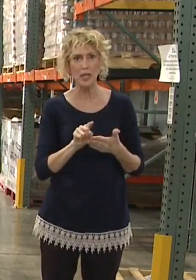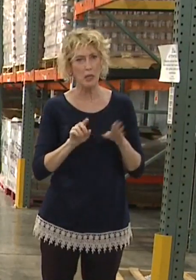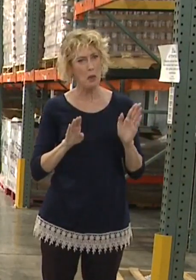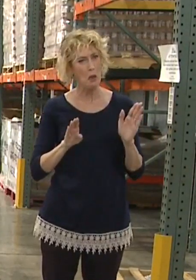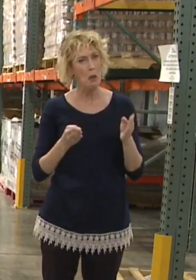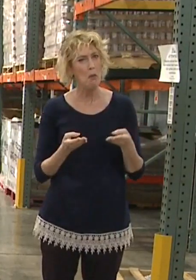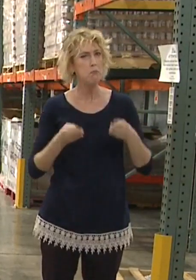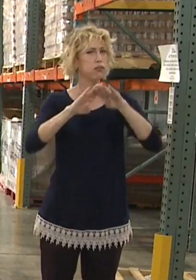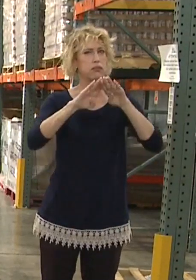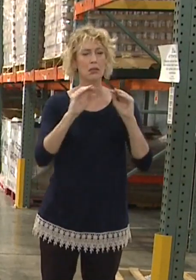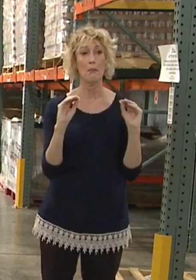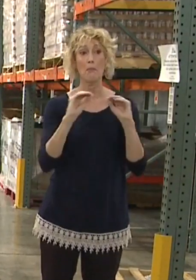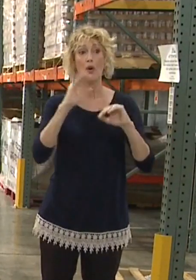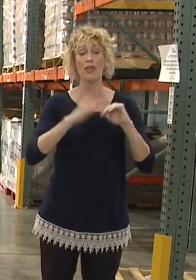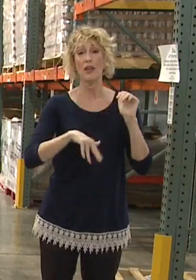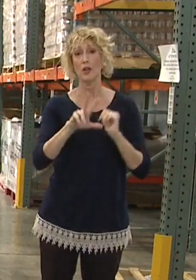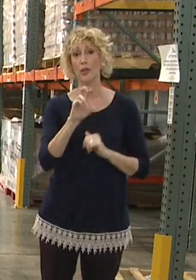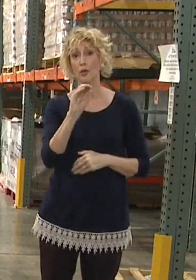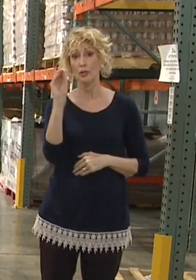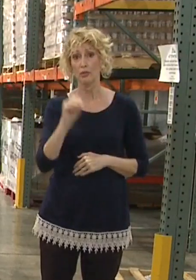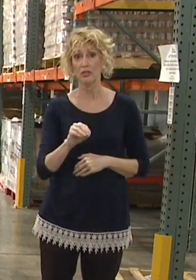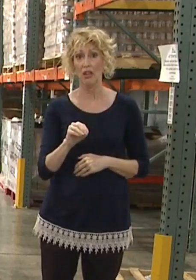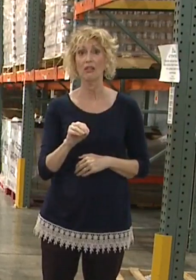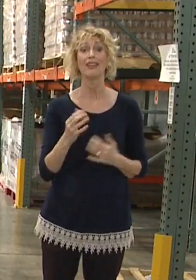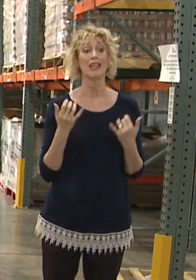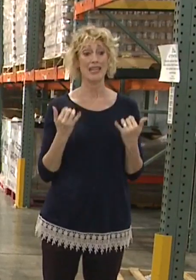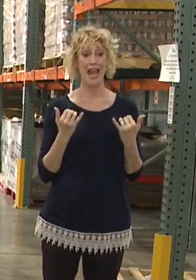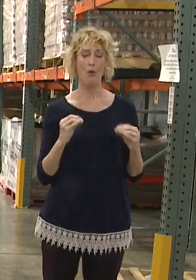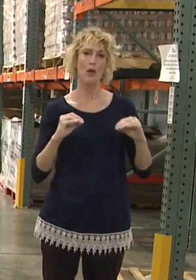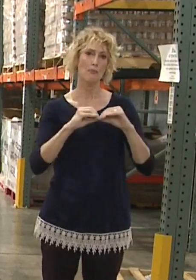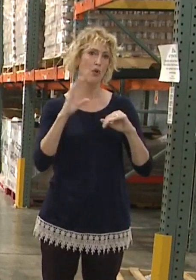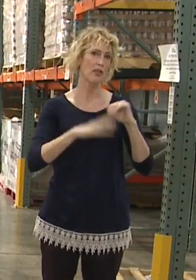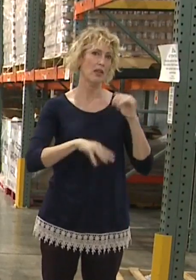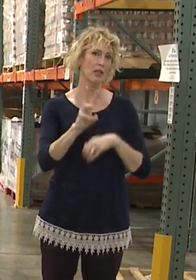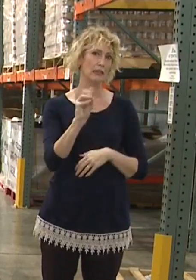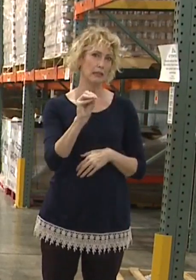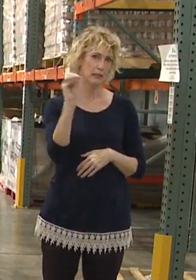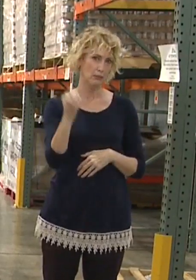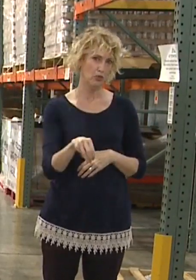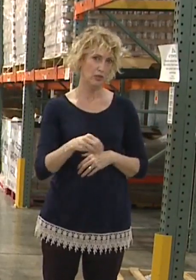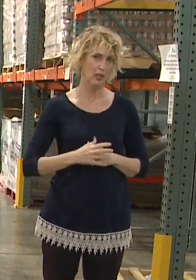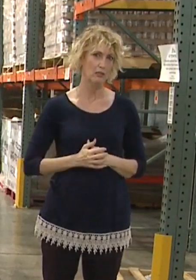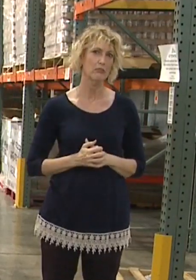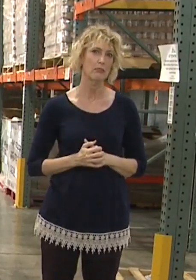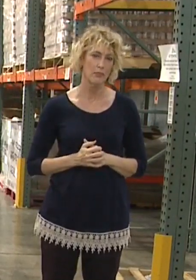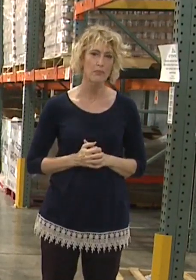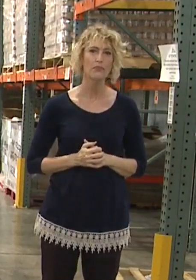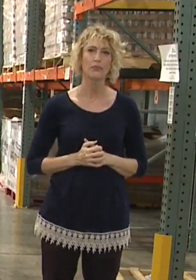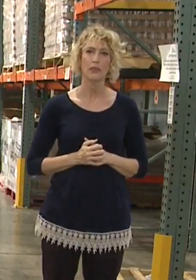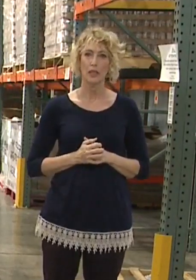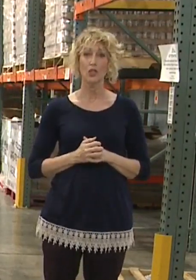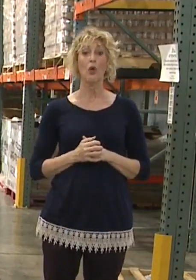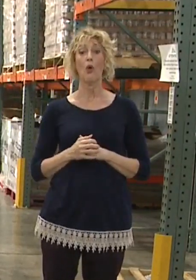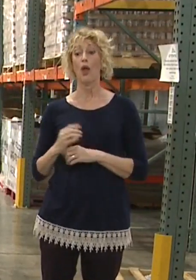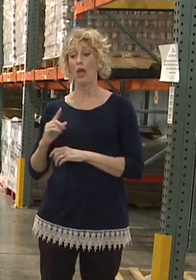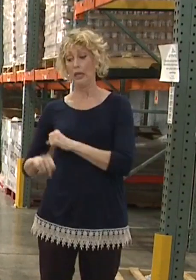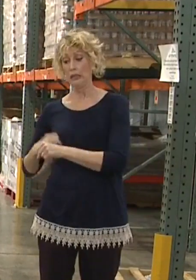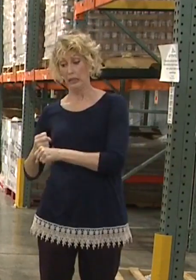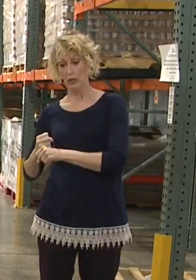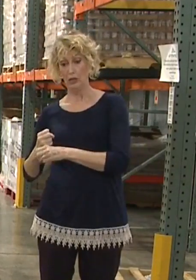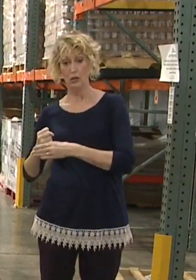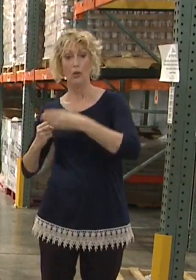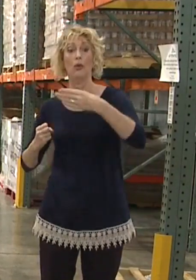spiked over 30%. And since Casey and I spoke, it is over 60%. And if you go, we measure that